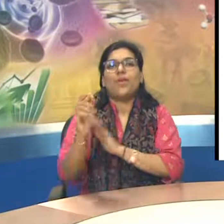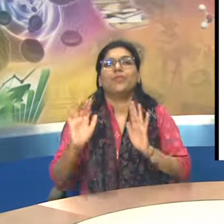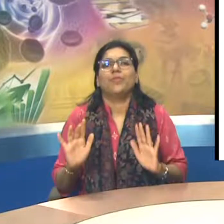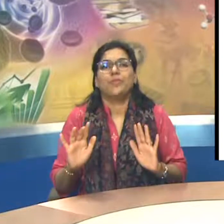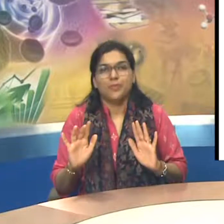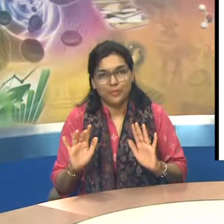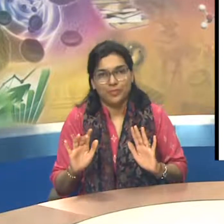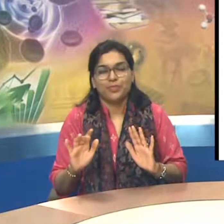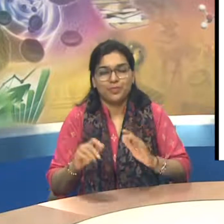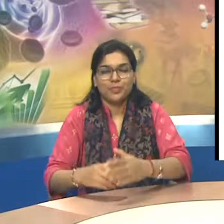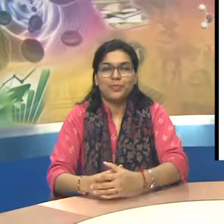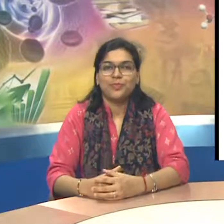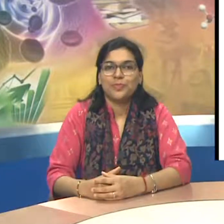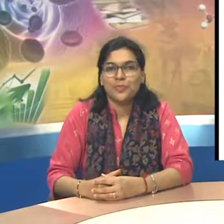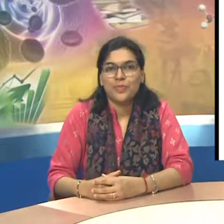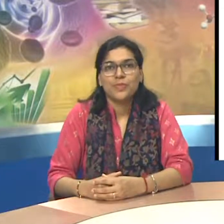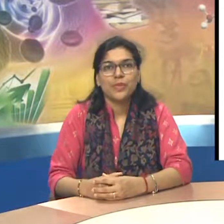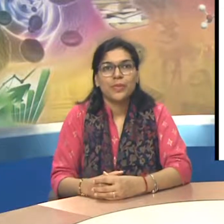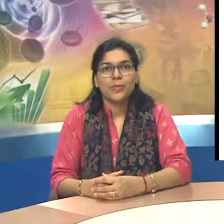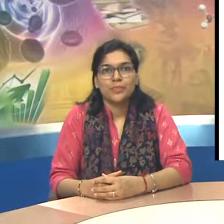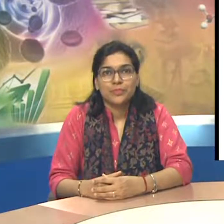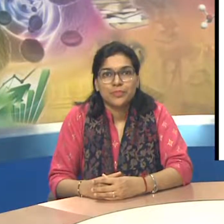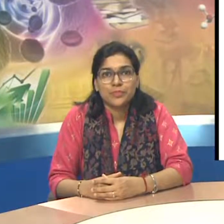want to attach in one mail.